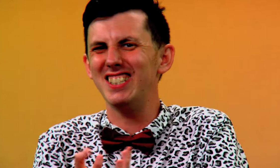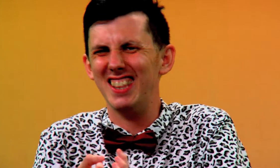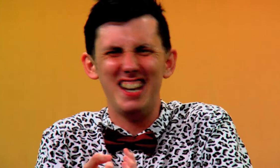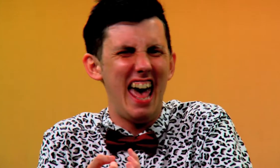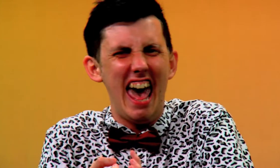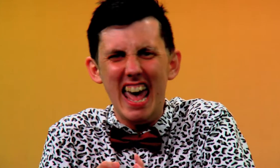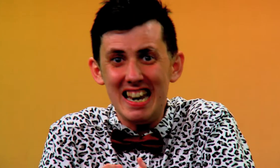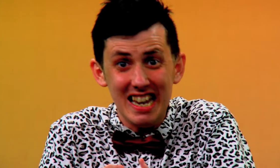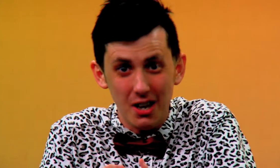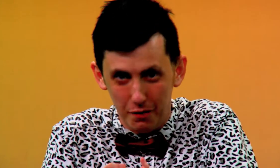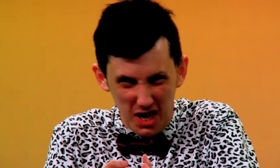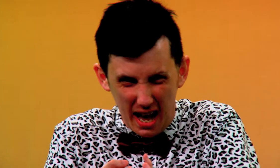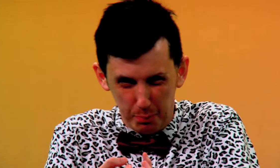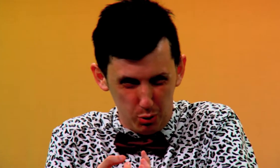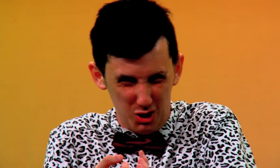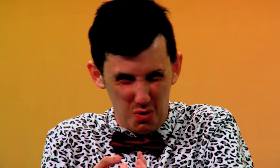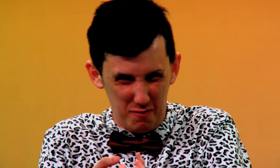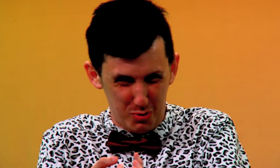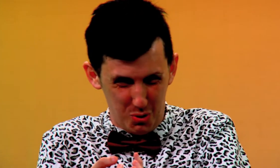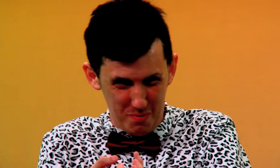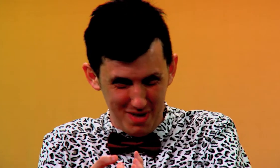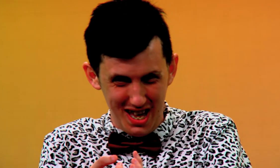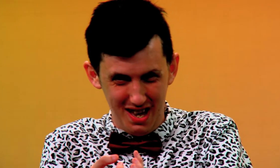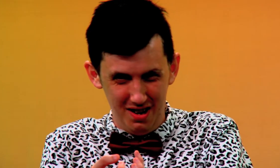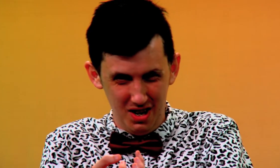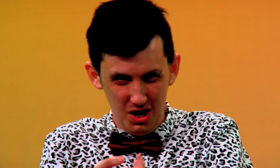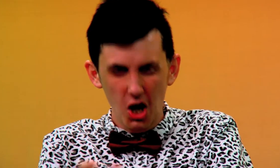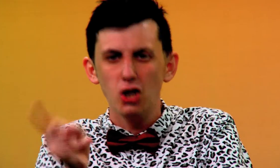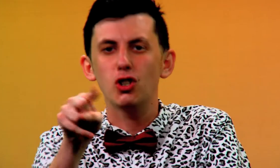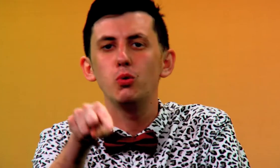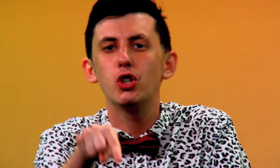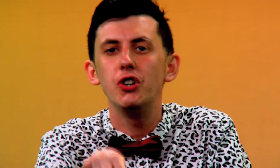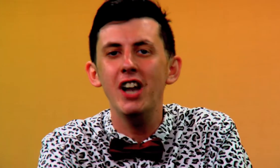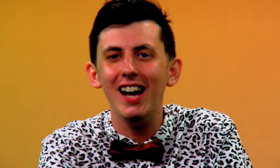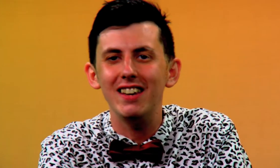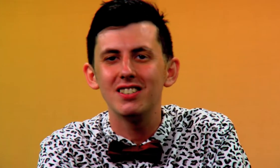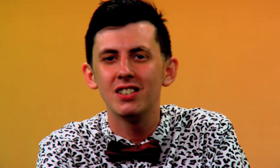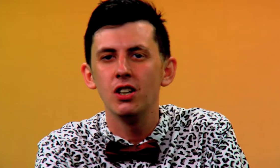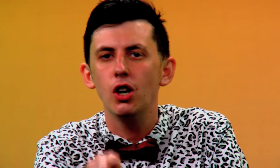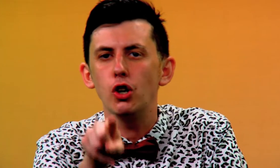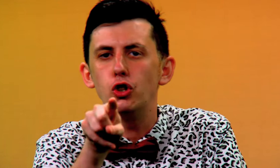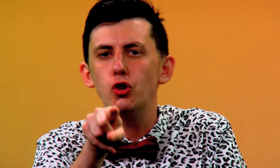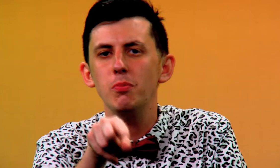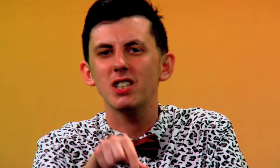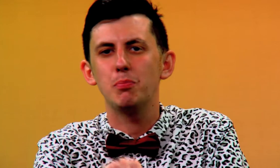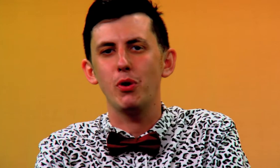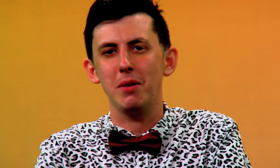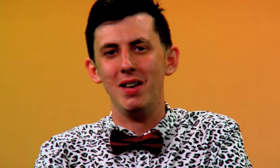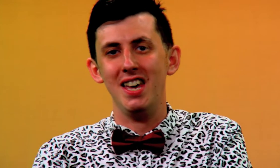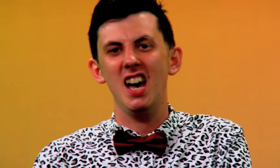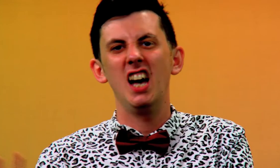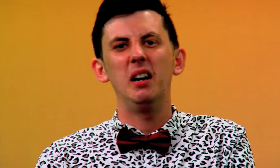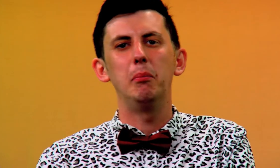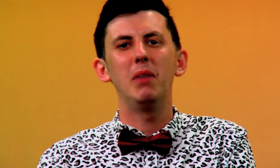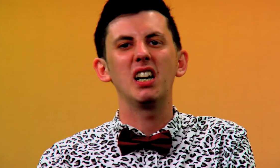than any of the apples you have brought me. So tonight, you must bring me